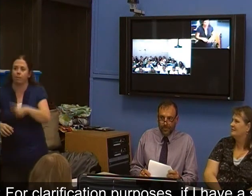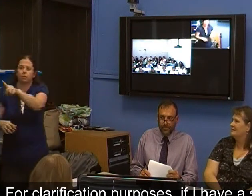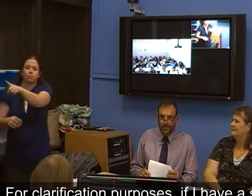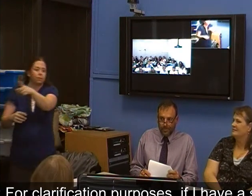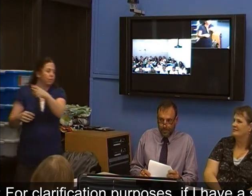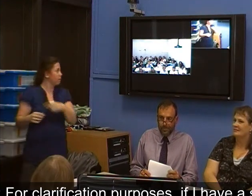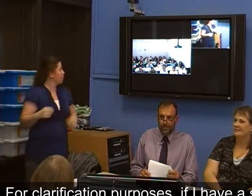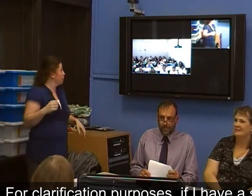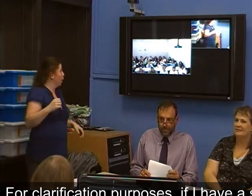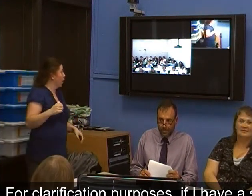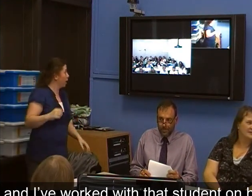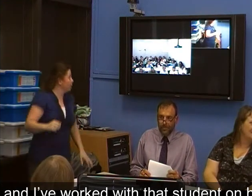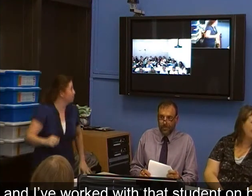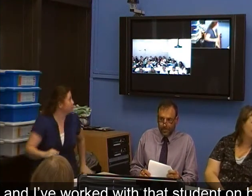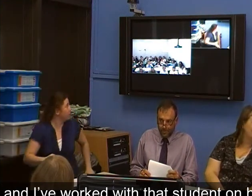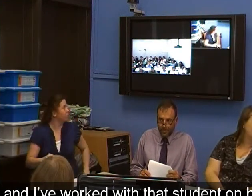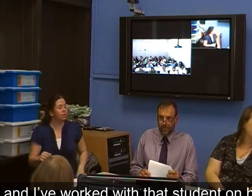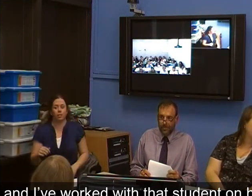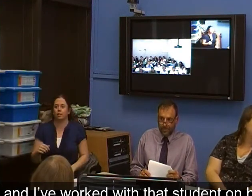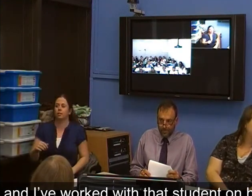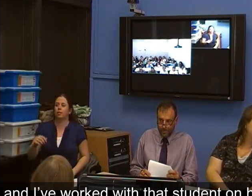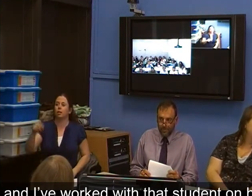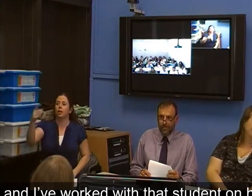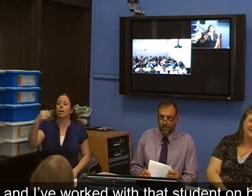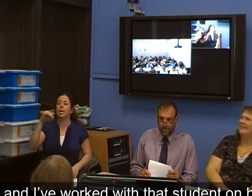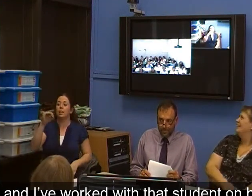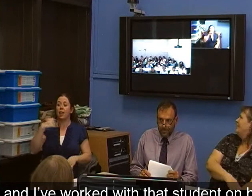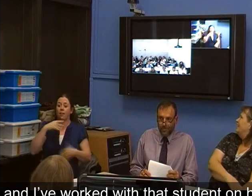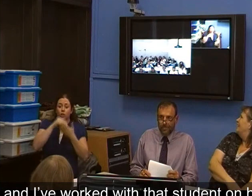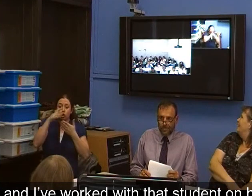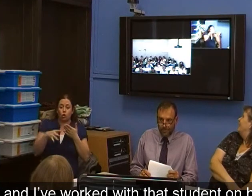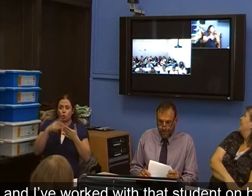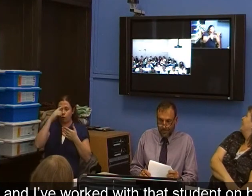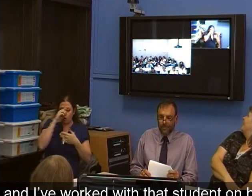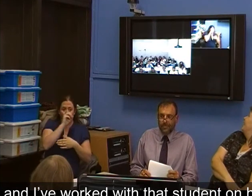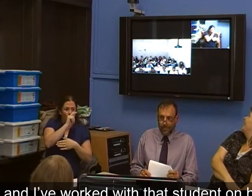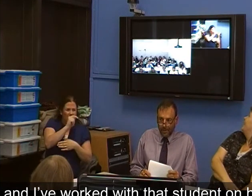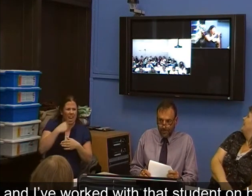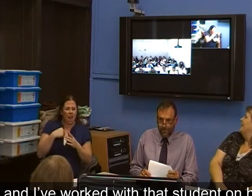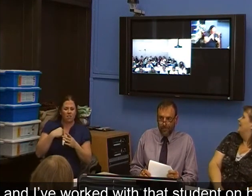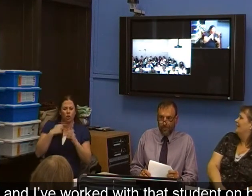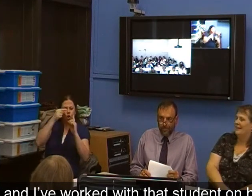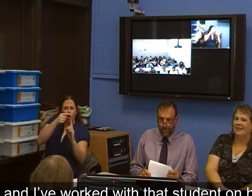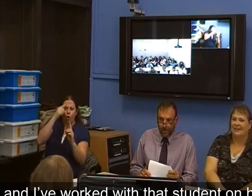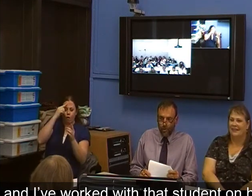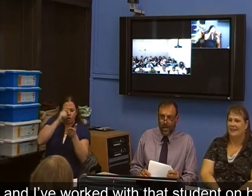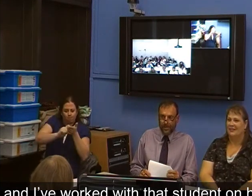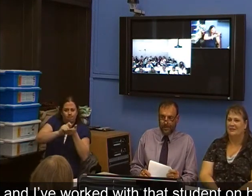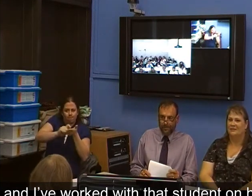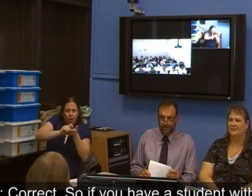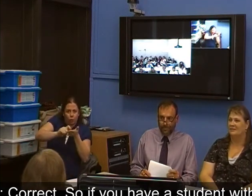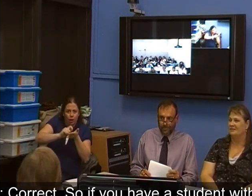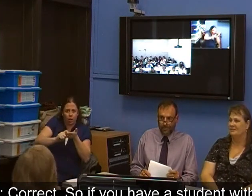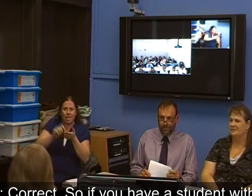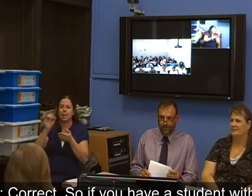for handwriting, and I work with that student on handwriting, that is an F1. Correct.